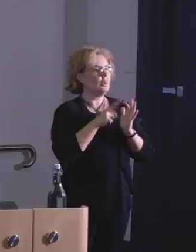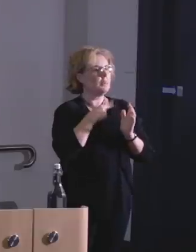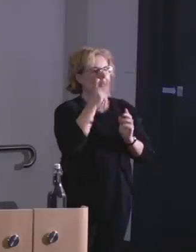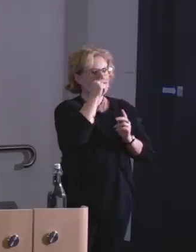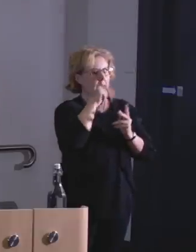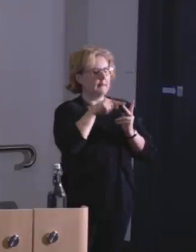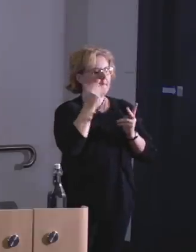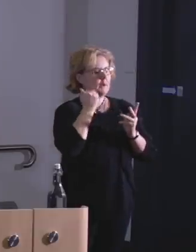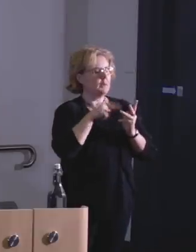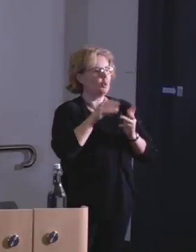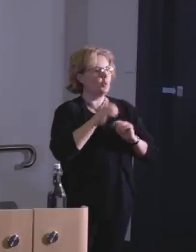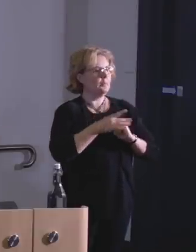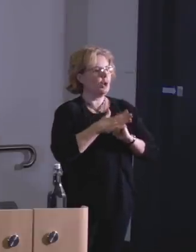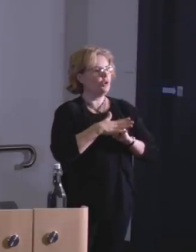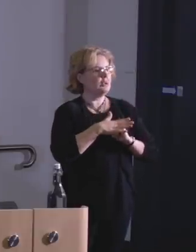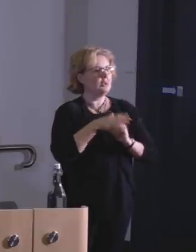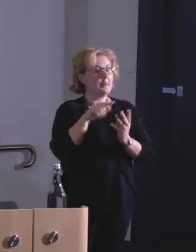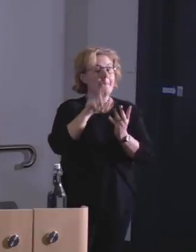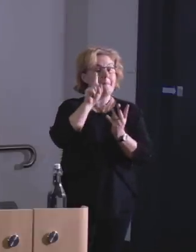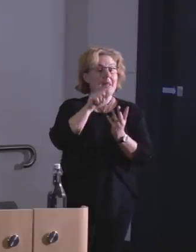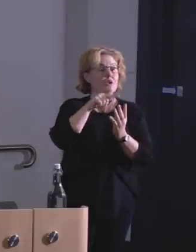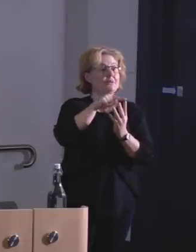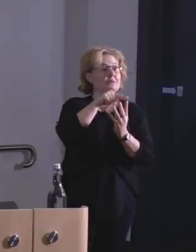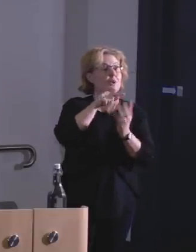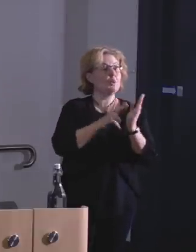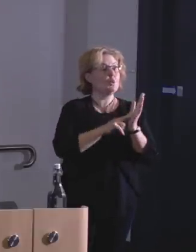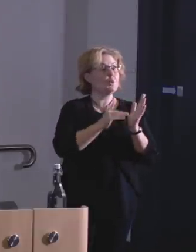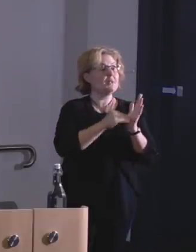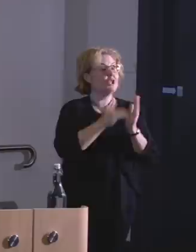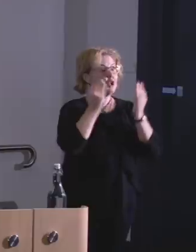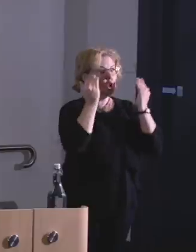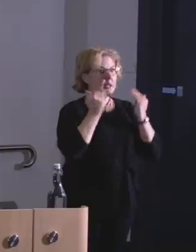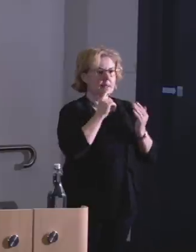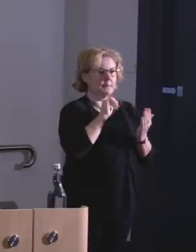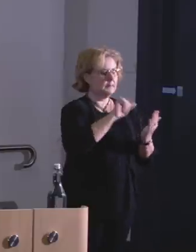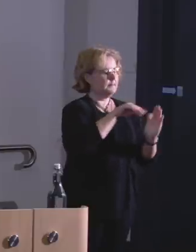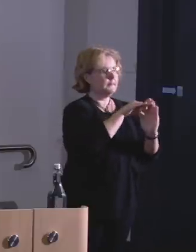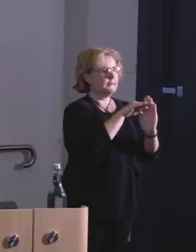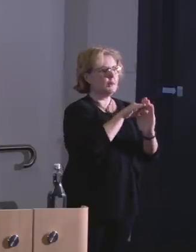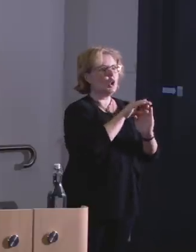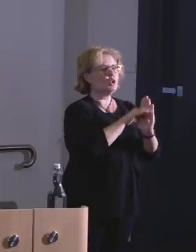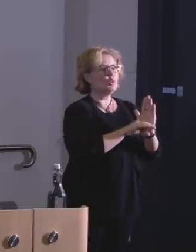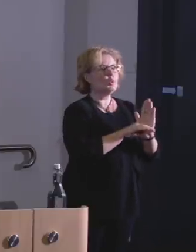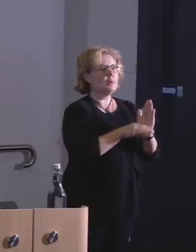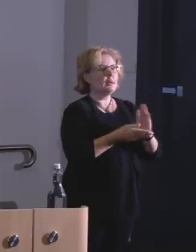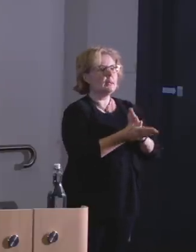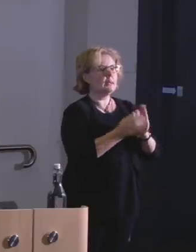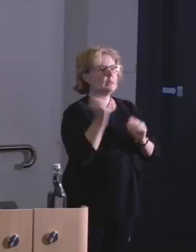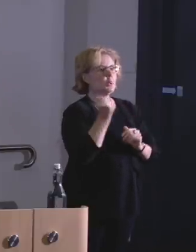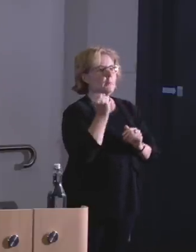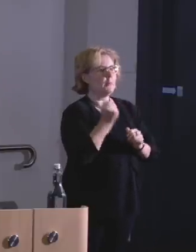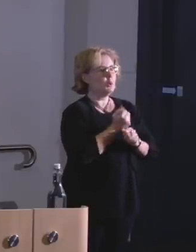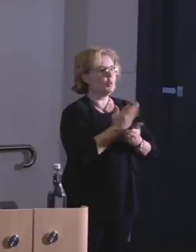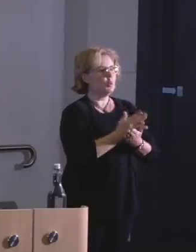unmarried. And the judge said to them, the Constitution of Samoa ensures the